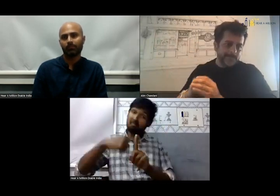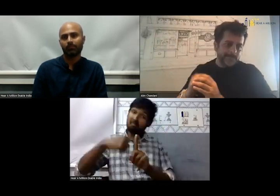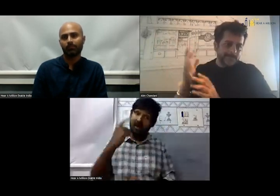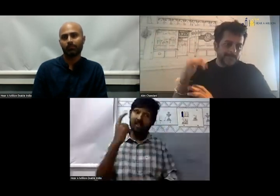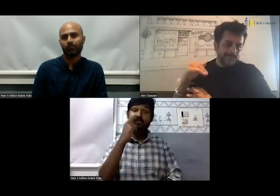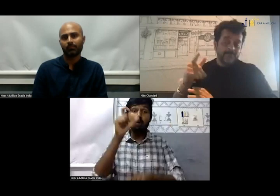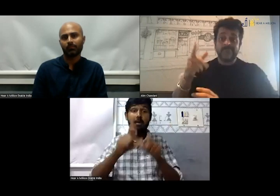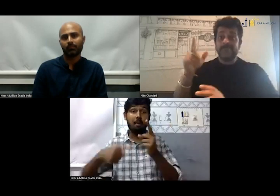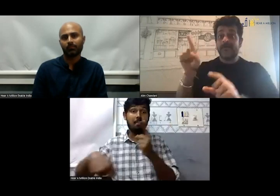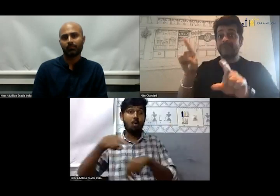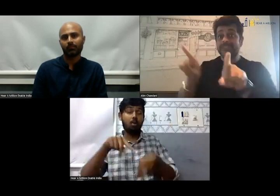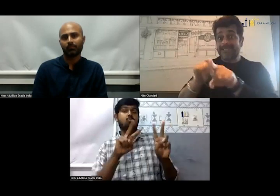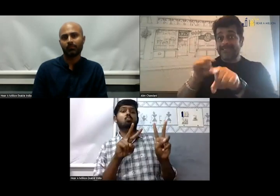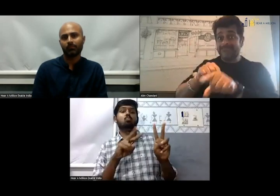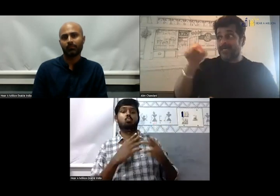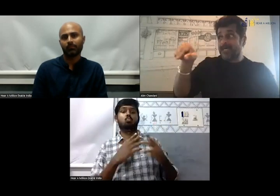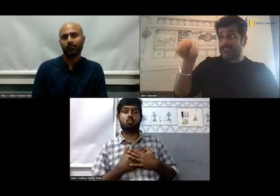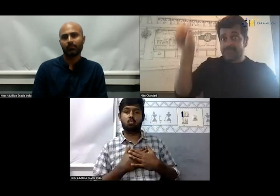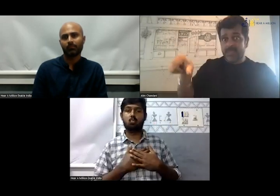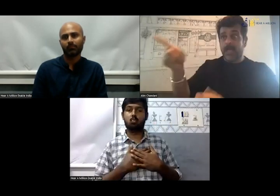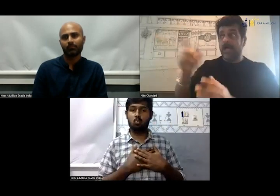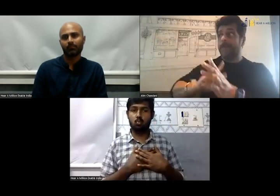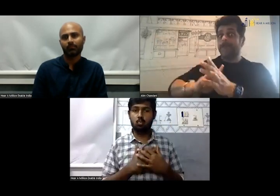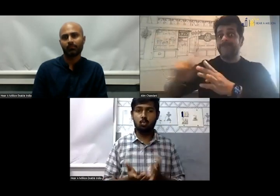a woman itself.